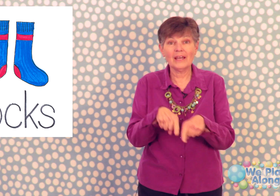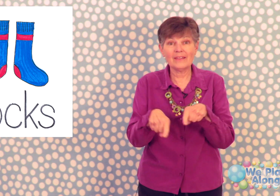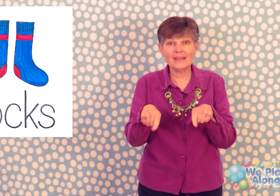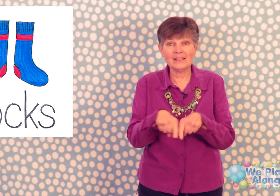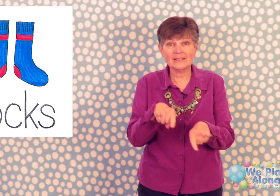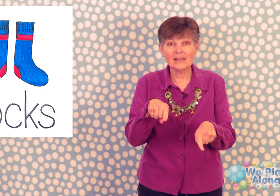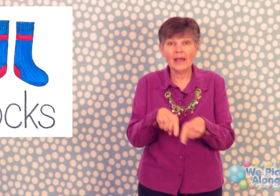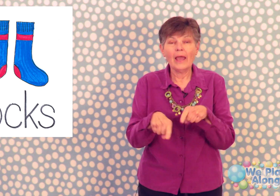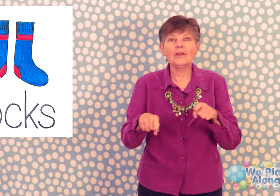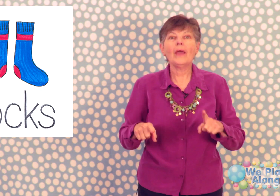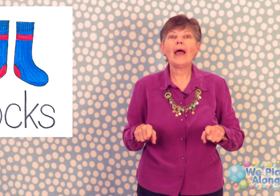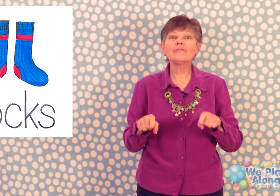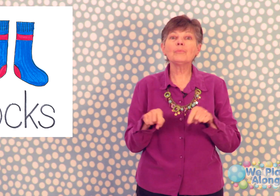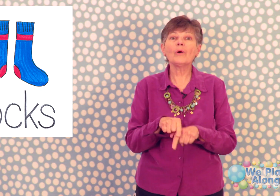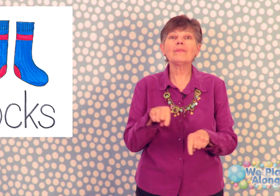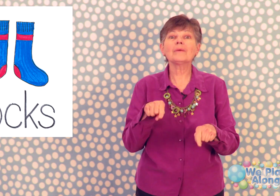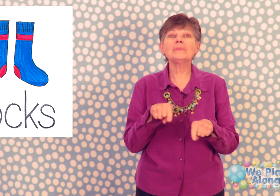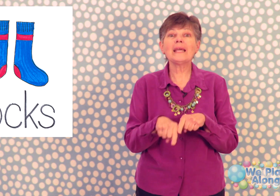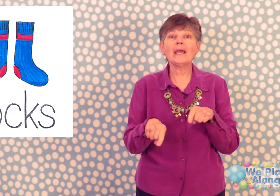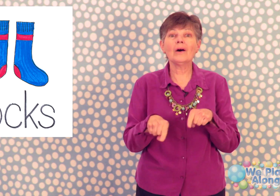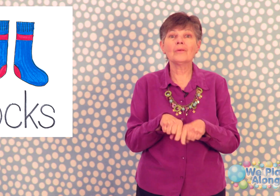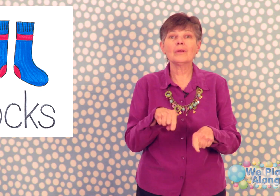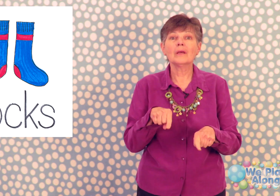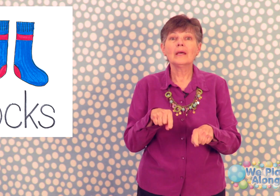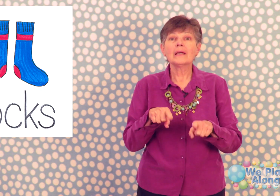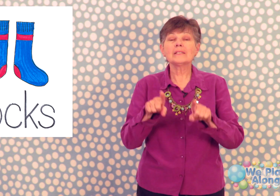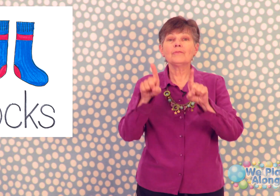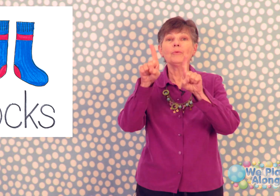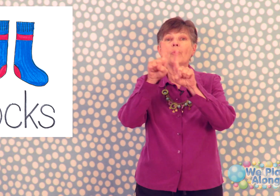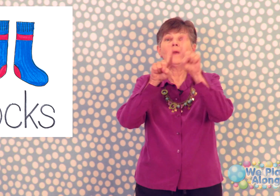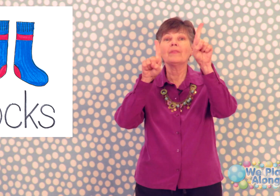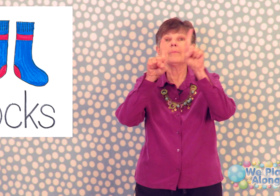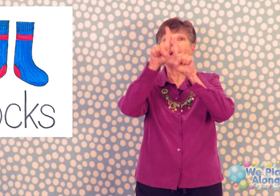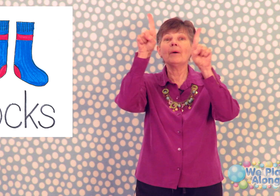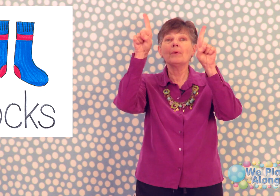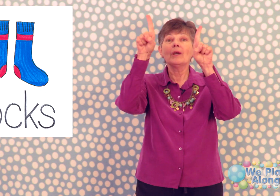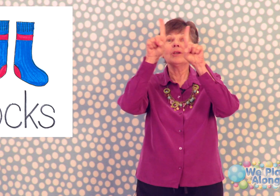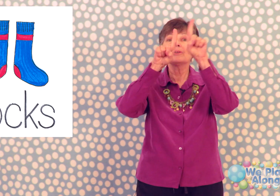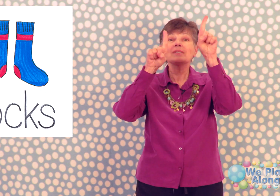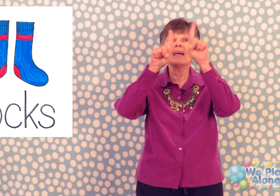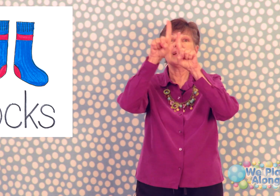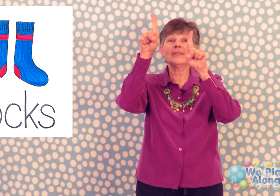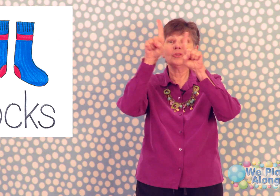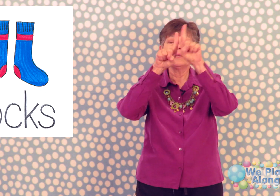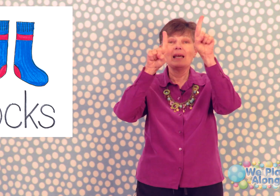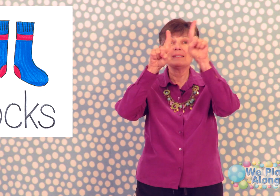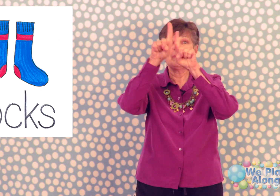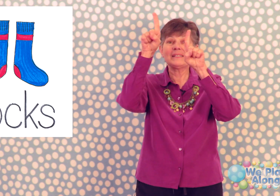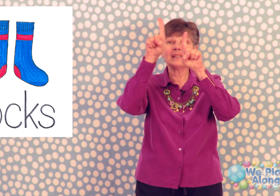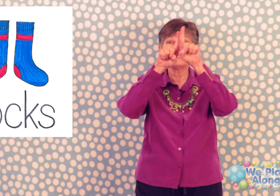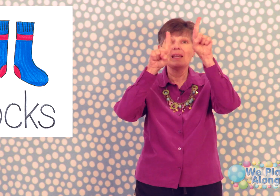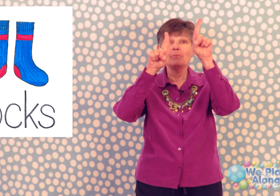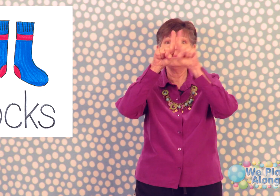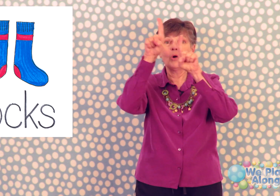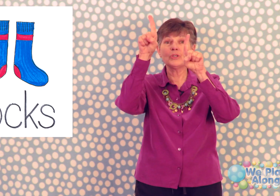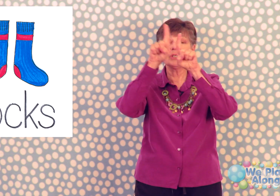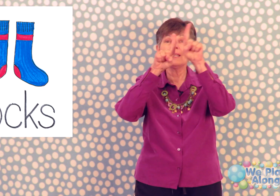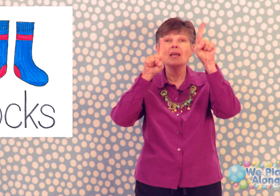like this. And you have to point them down, because if you point them up, you're doing that basic same motion,